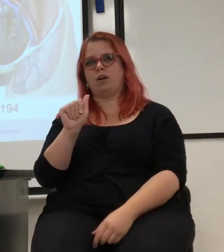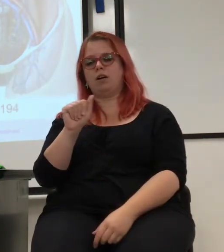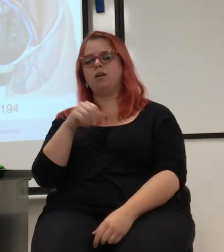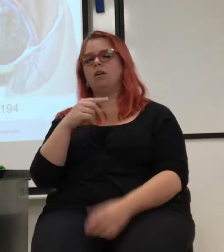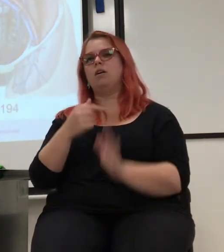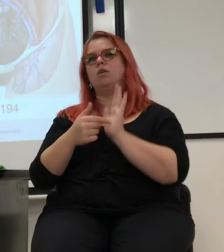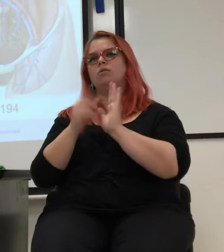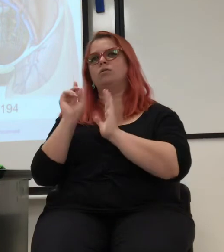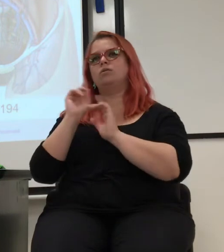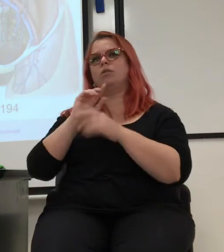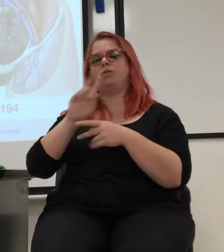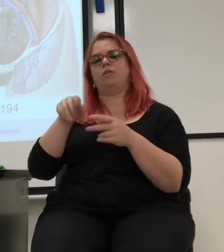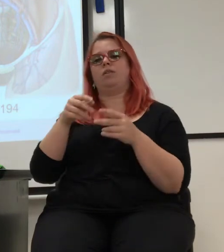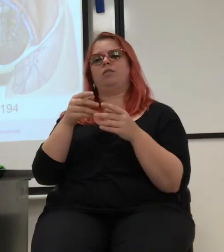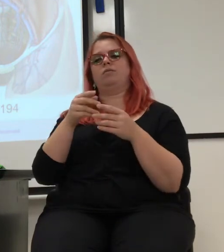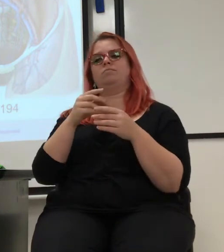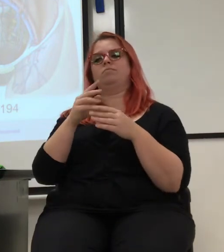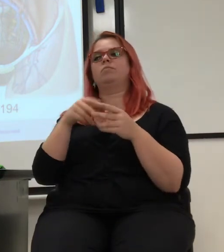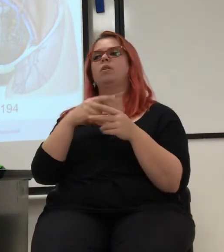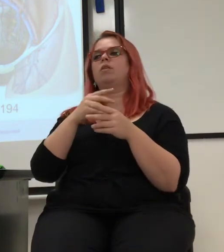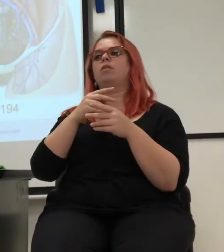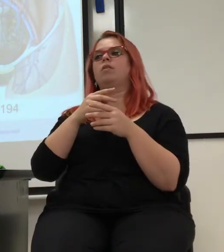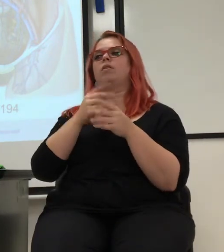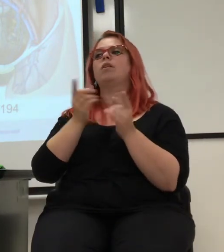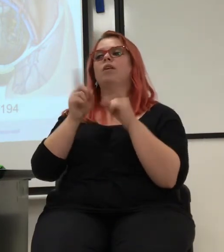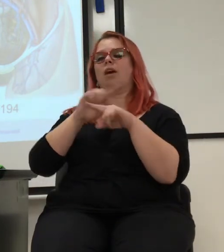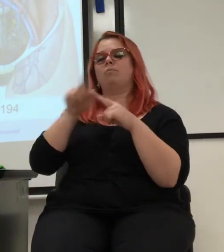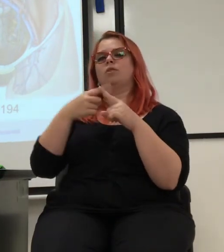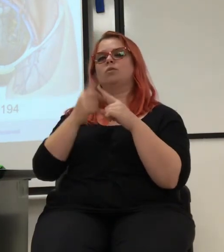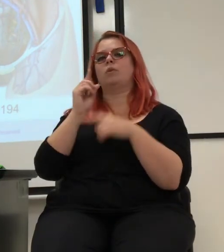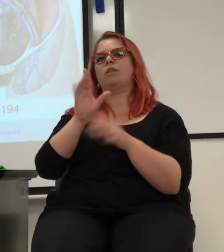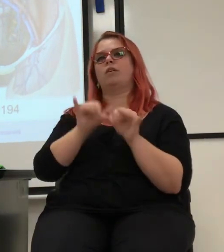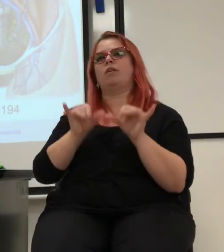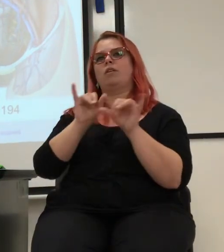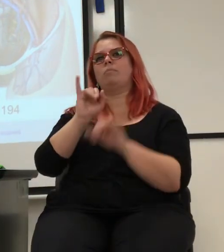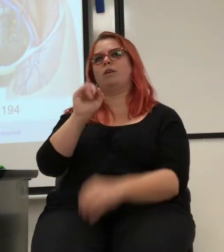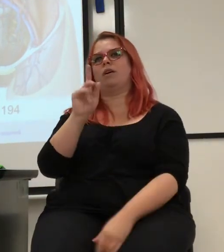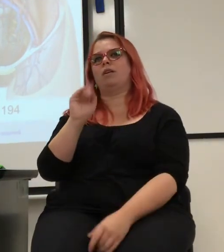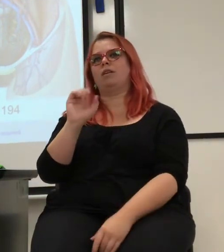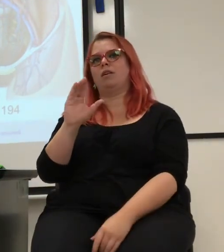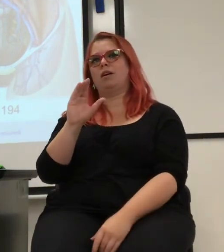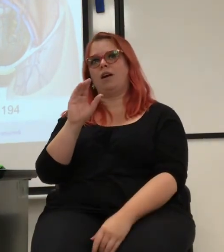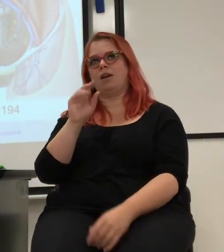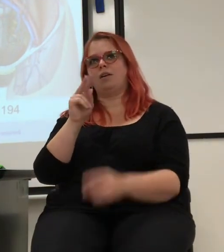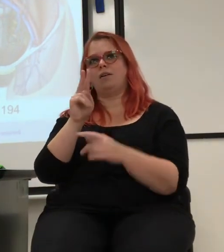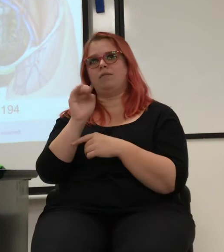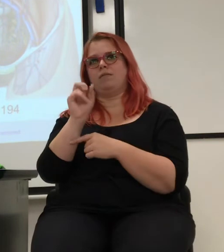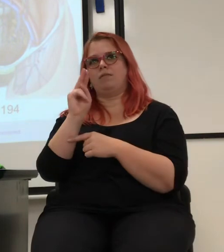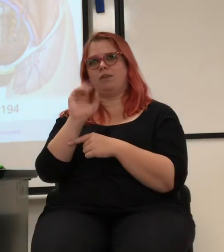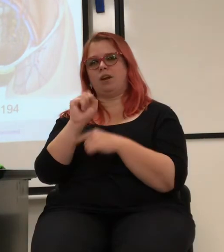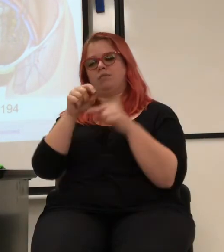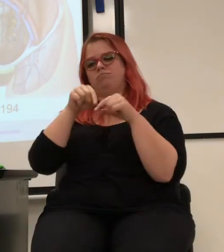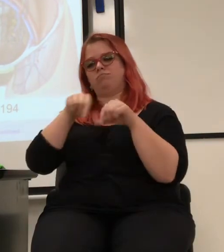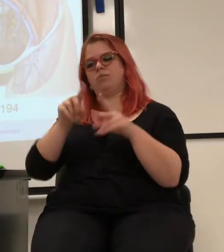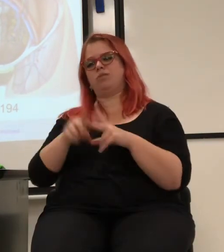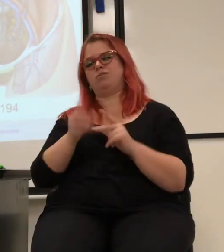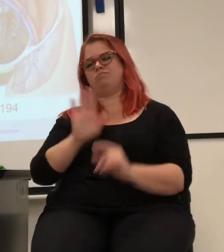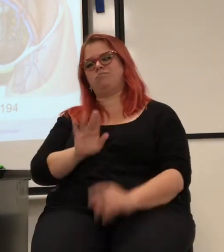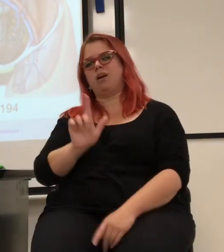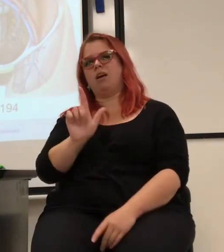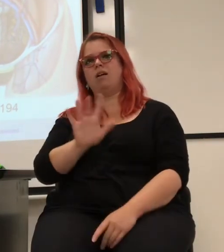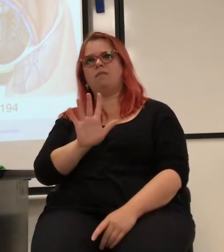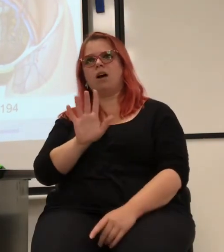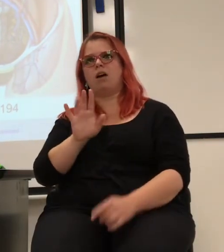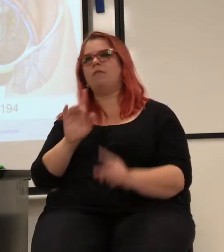forms when the common iliac veins form at about the level of L5, just a little bit lower. It runs all the way up